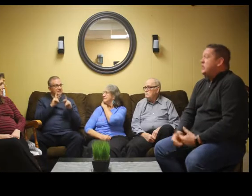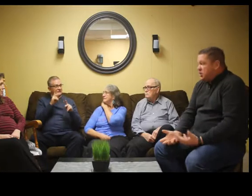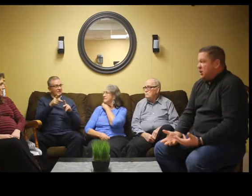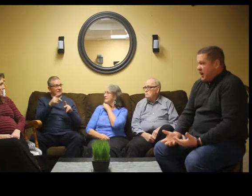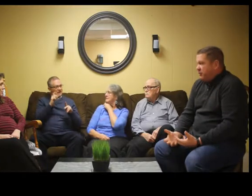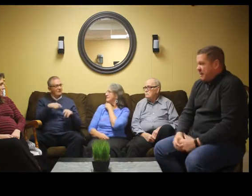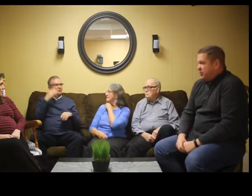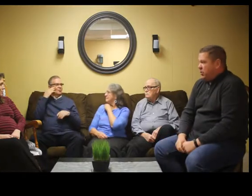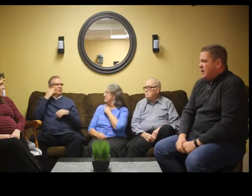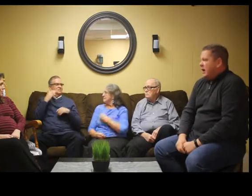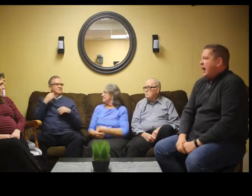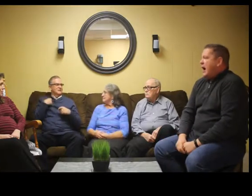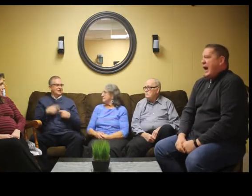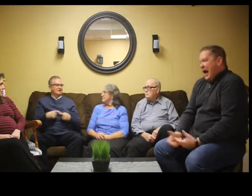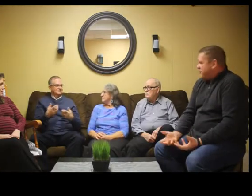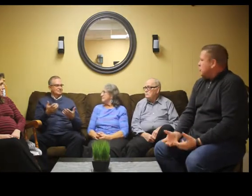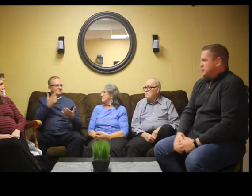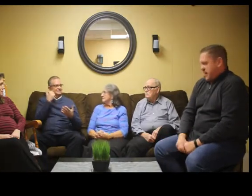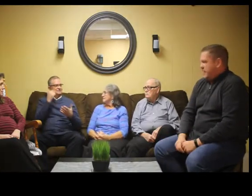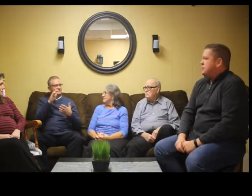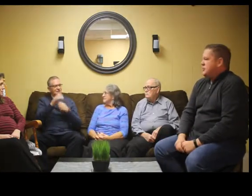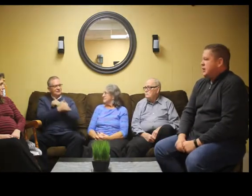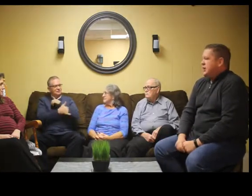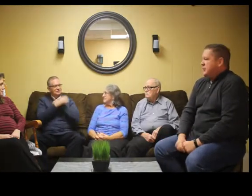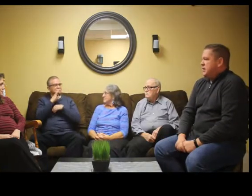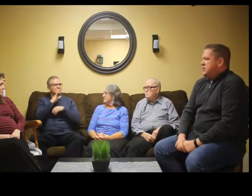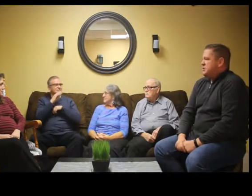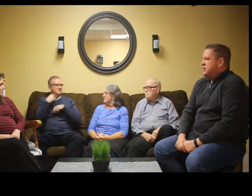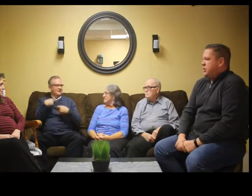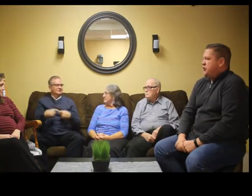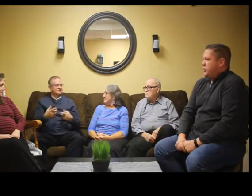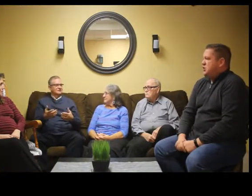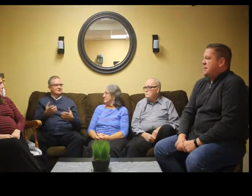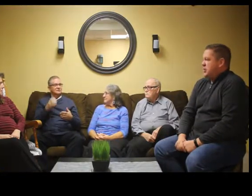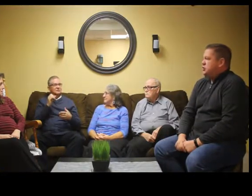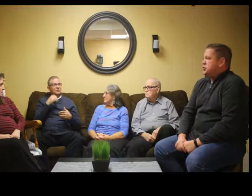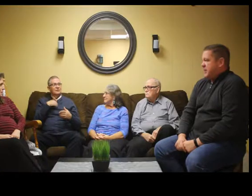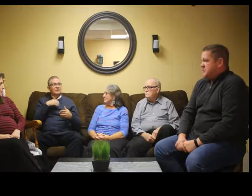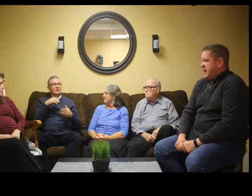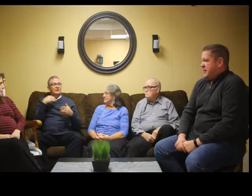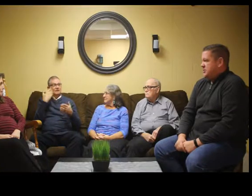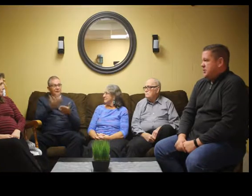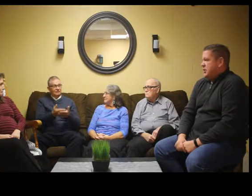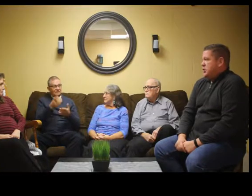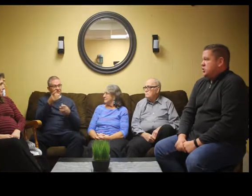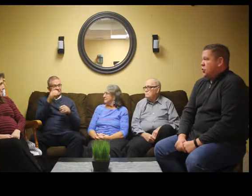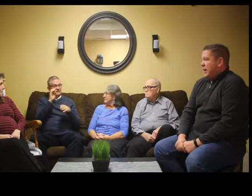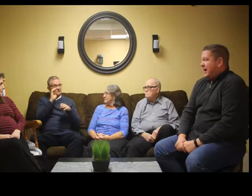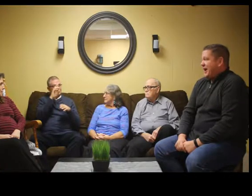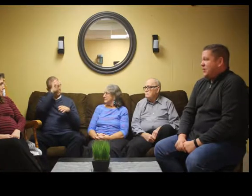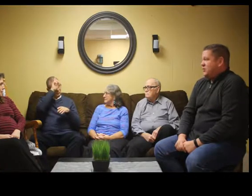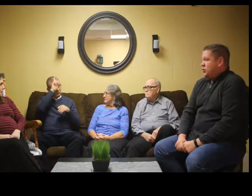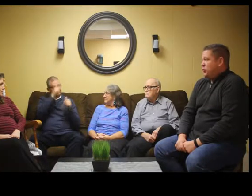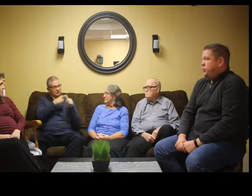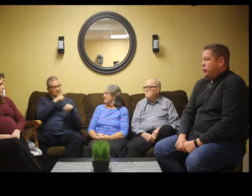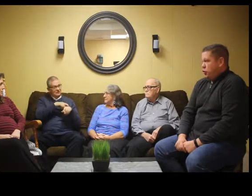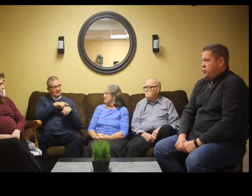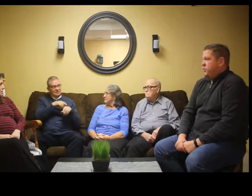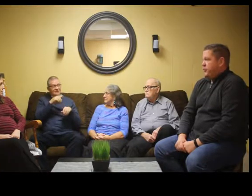reaching the deaf people, I have to know Spanish because the country in which I minister speaks Spanish. So when I got to Peru for the